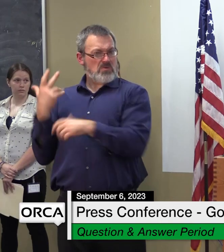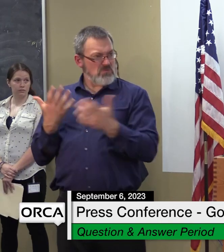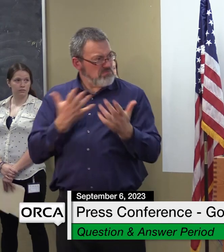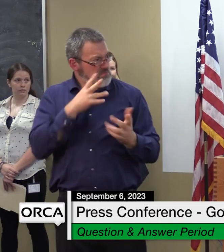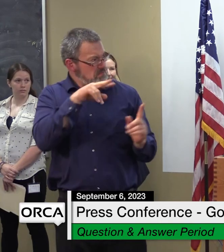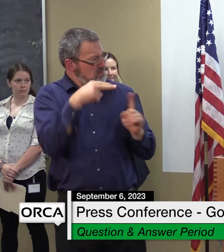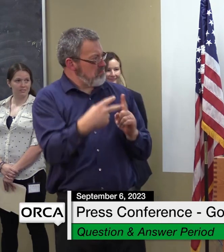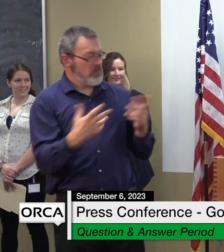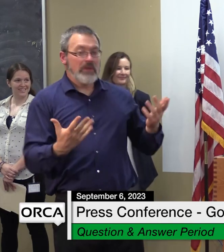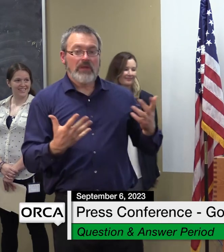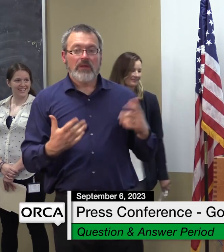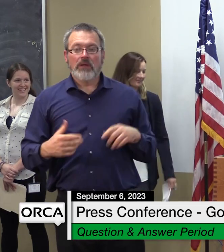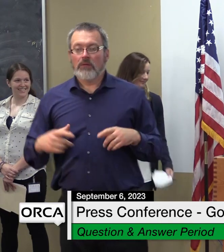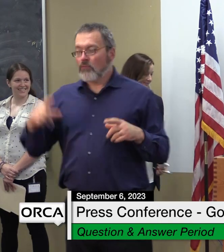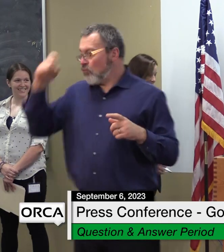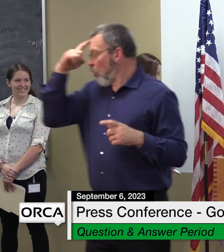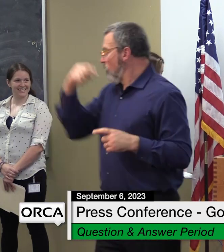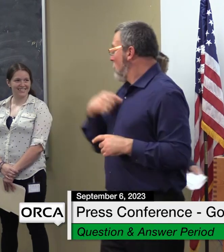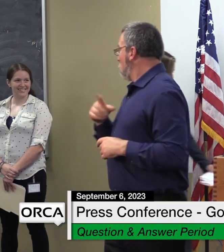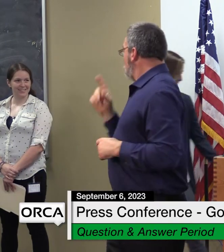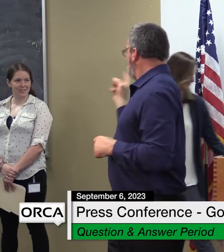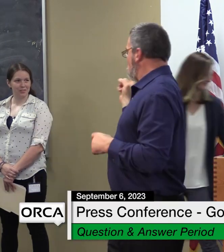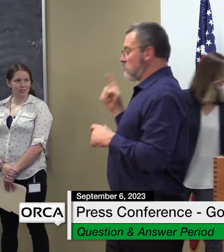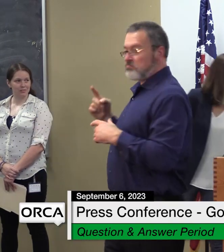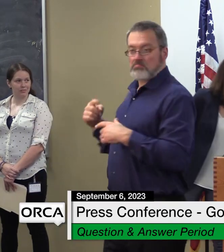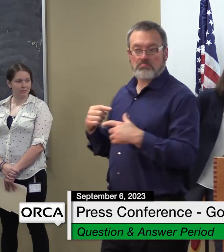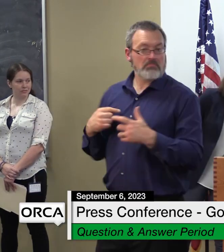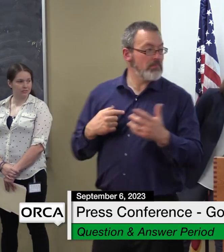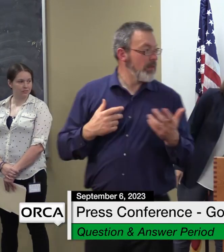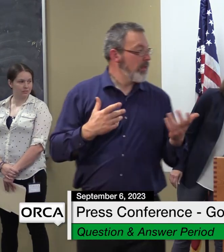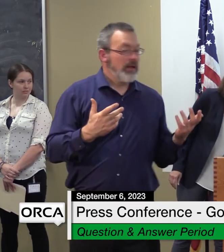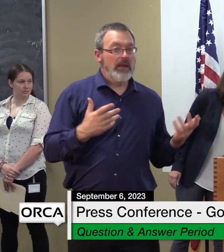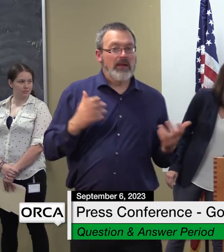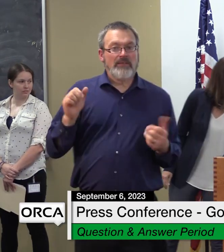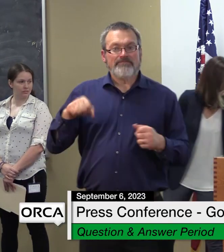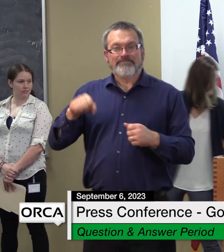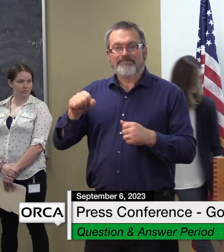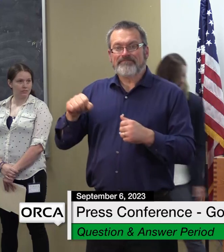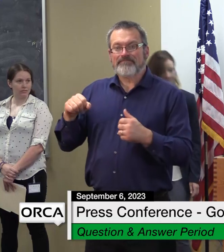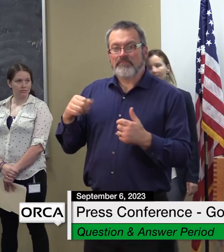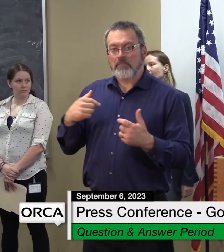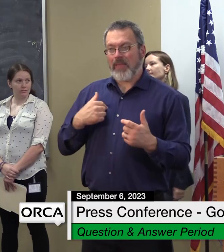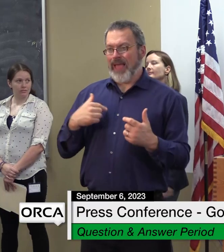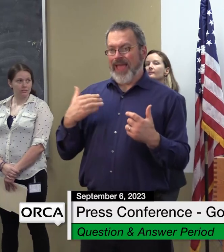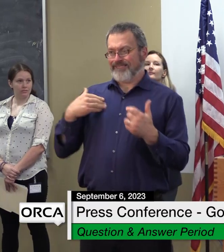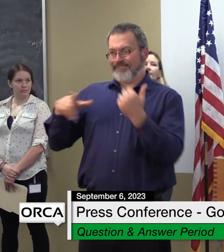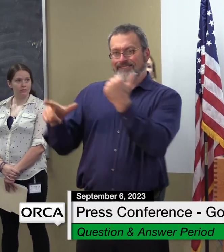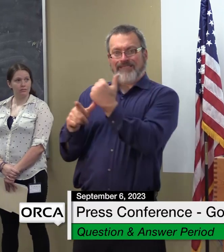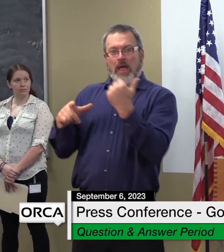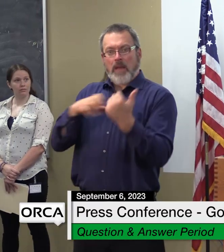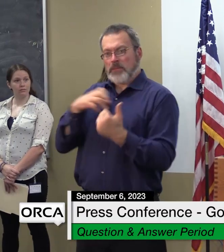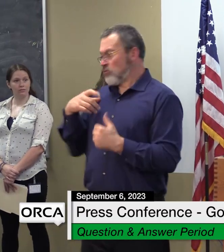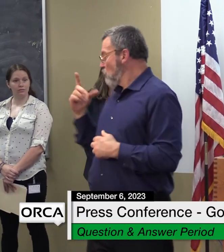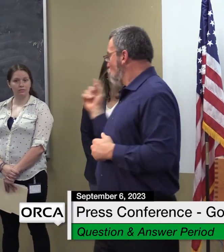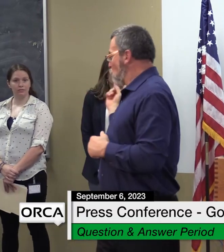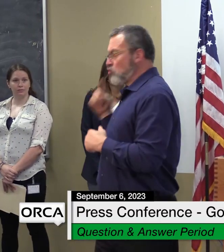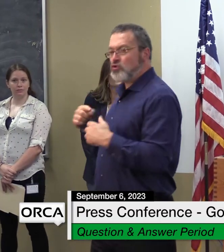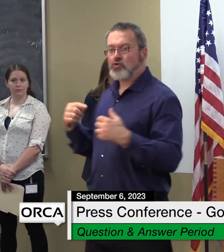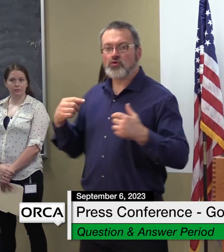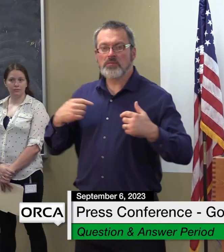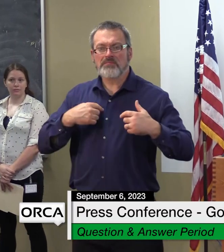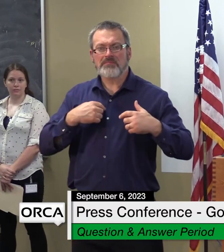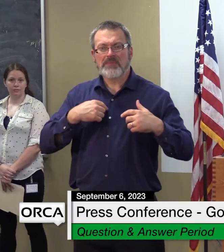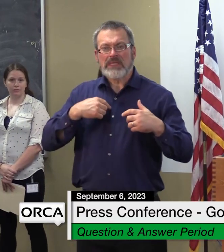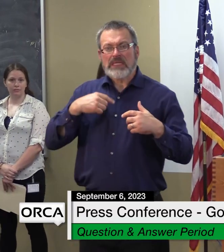I guess that's it. I'm going to let Deputy Commissioner Kronf answer that. And from my perspective, I don't know if it's worse or